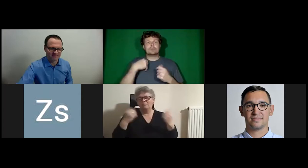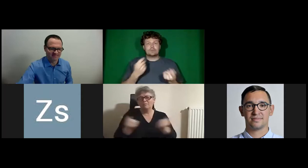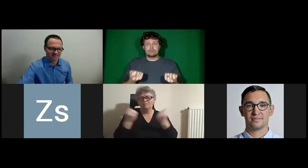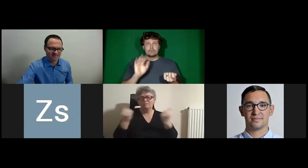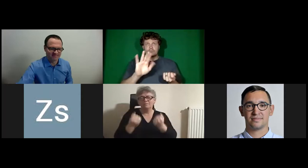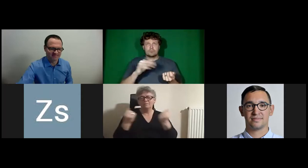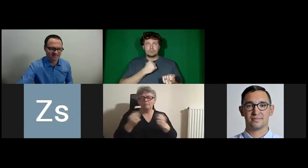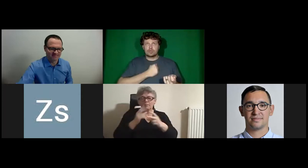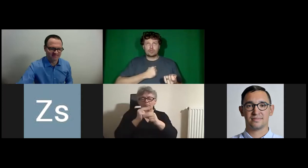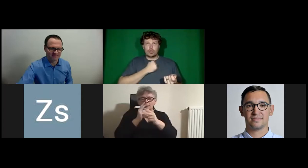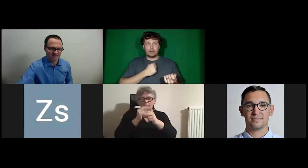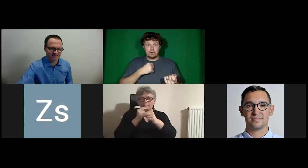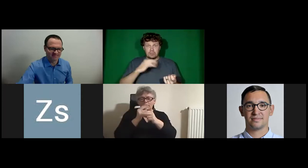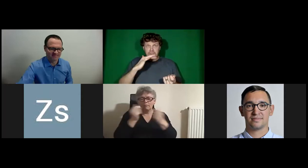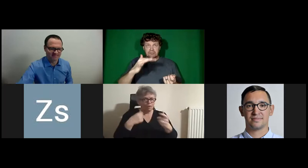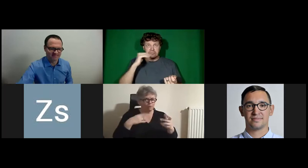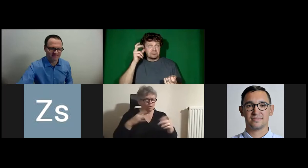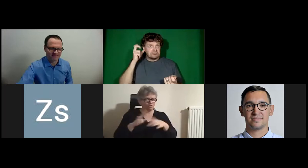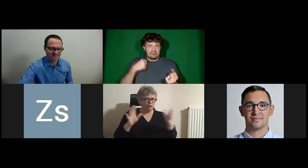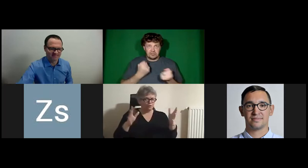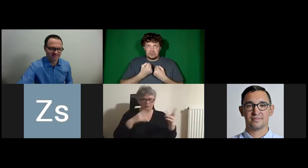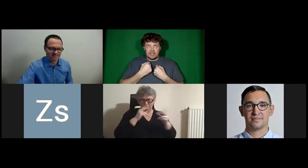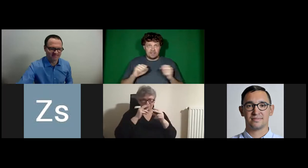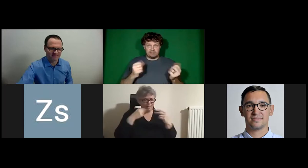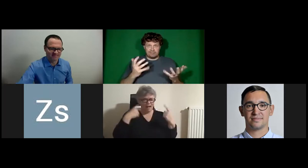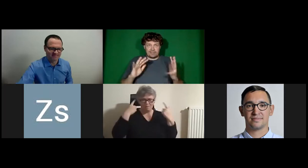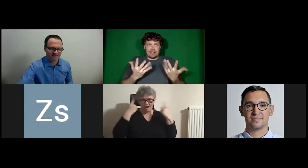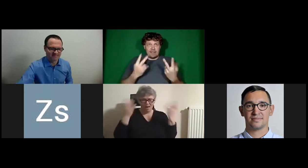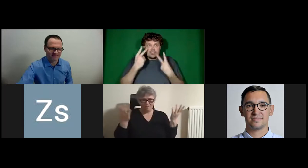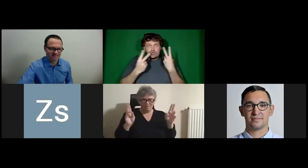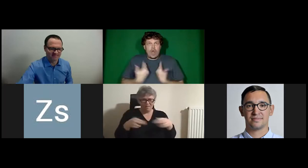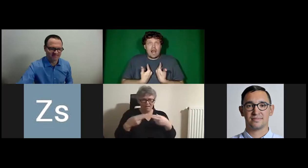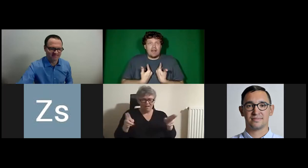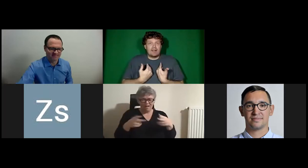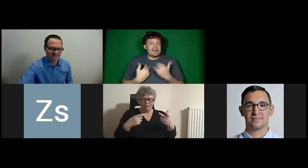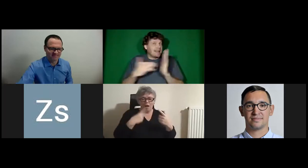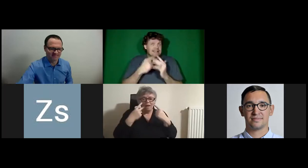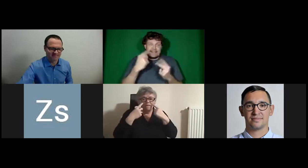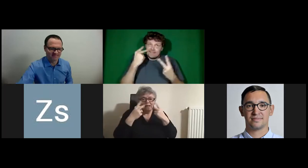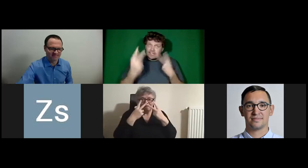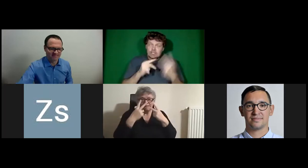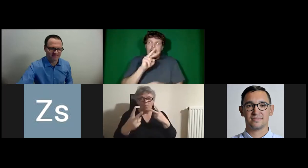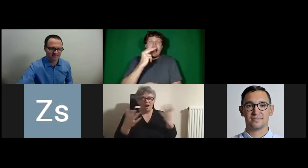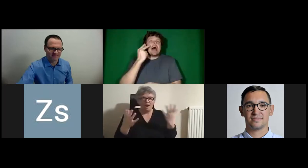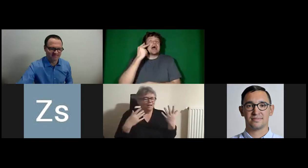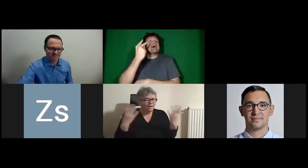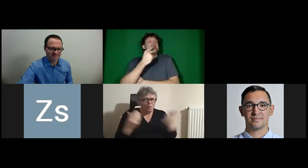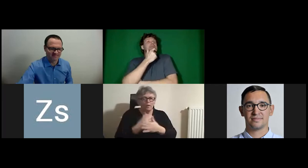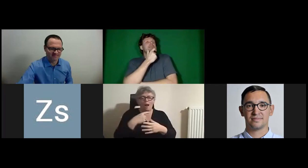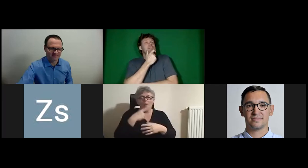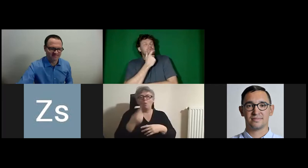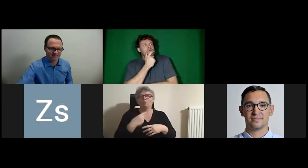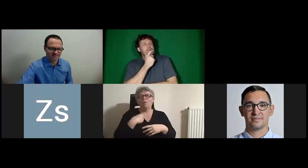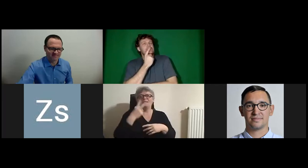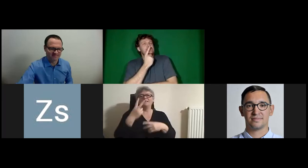We agreed to practice for 2 weeks. And I said, well, I'm a visual guy. You have